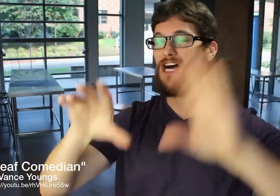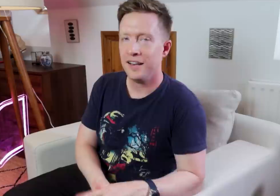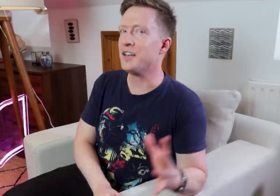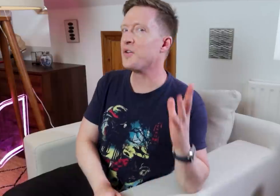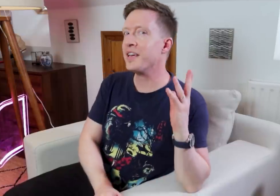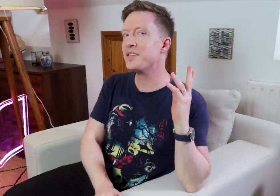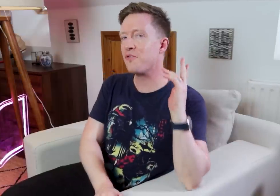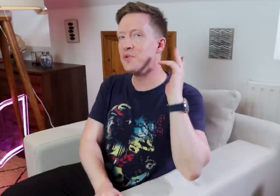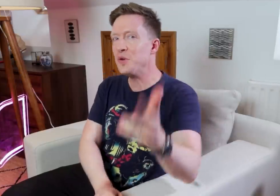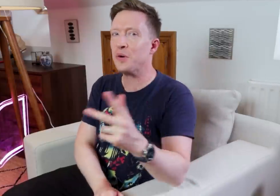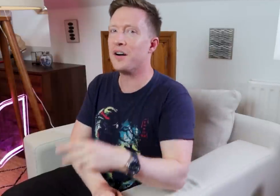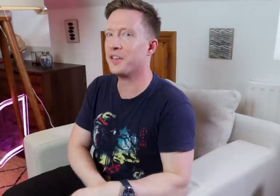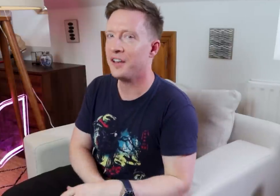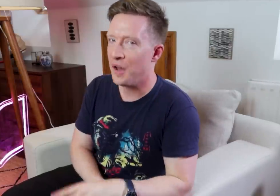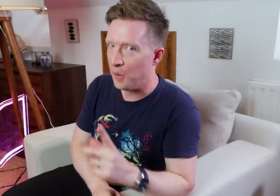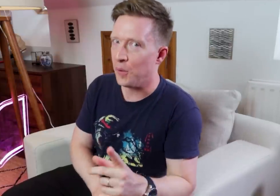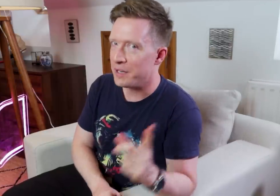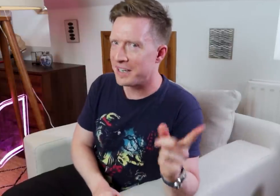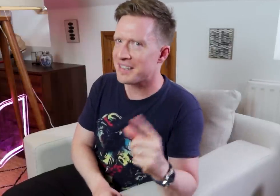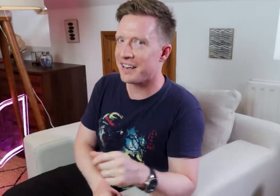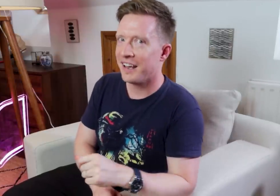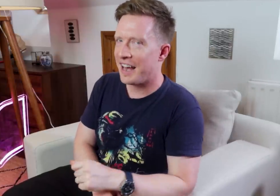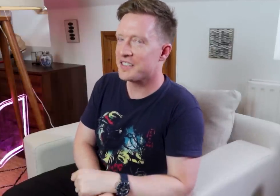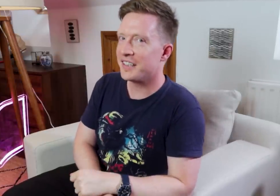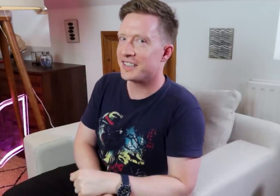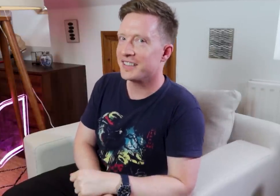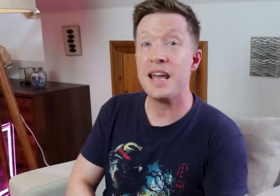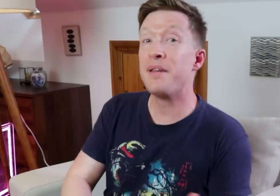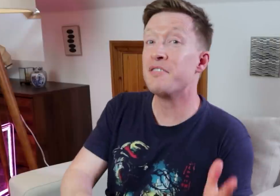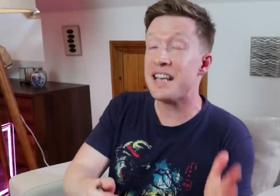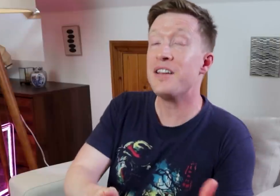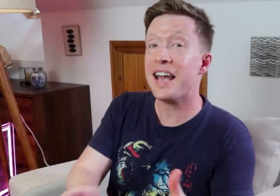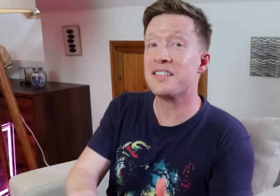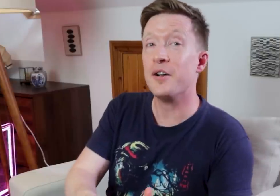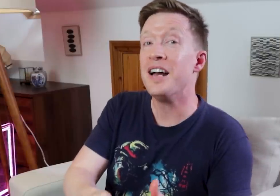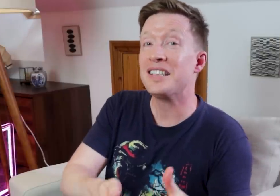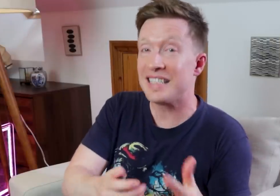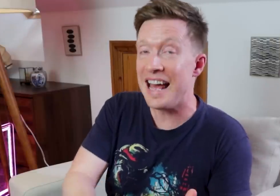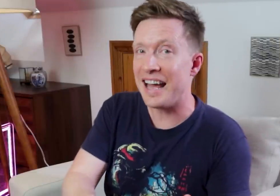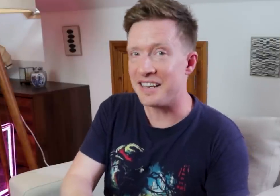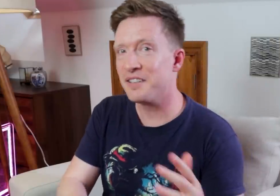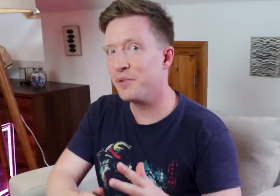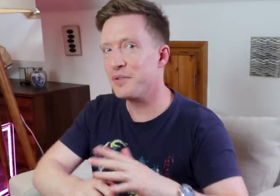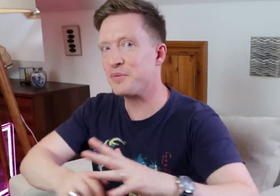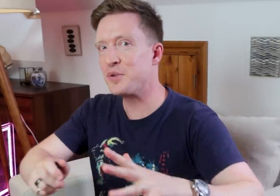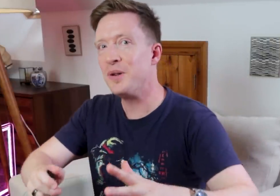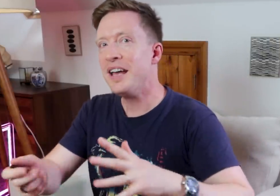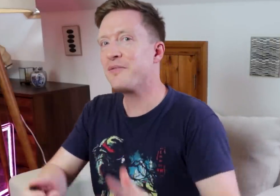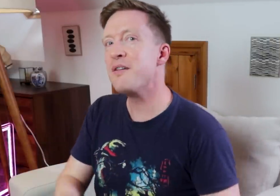Aha, so he is from New York after all. Anyone guessed that at the start? Yep, and there is even ASL slang. See, I told you this was cool. It's very